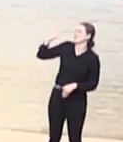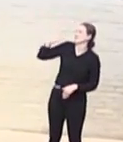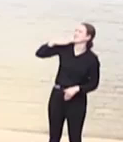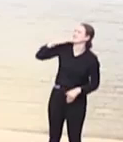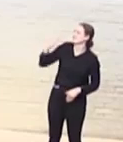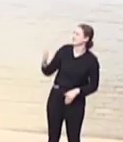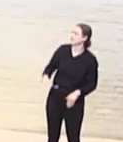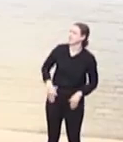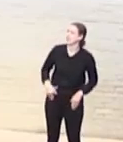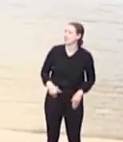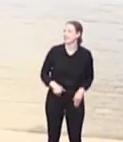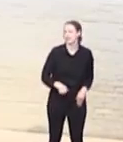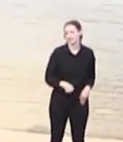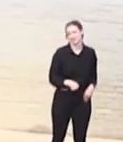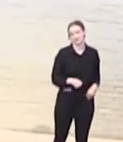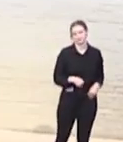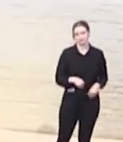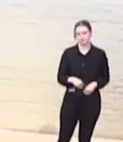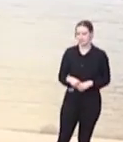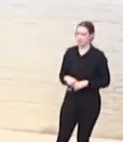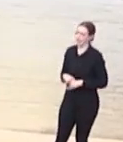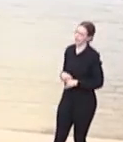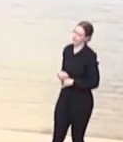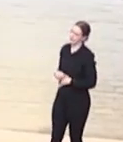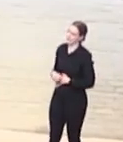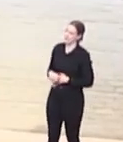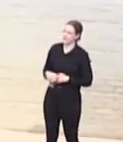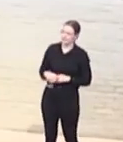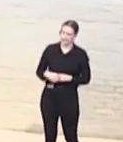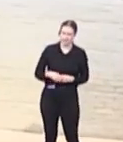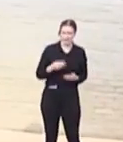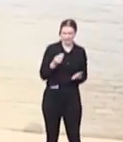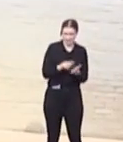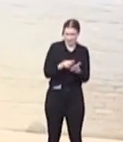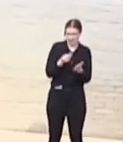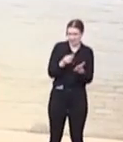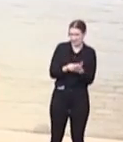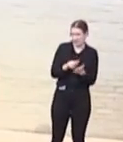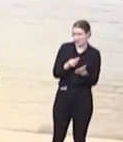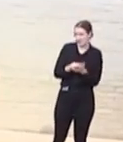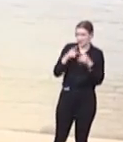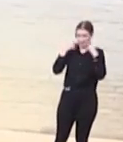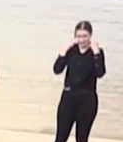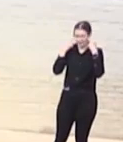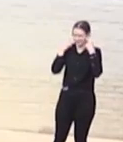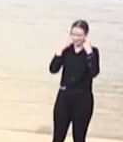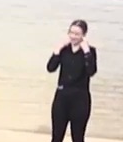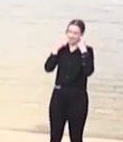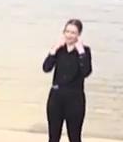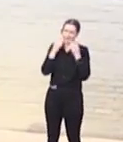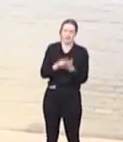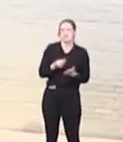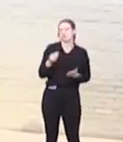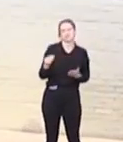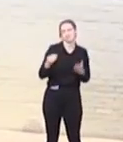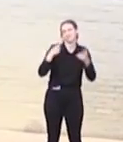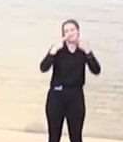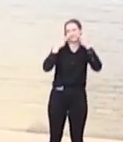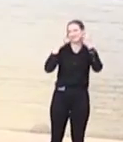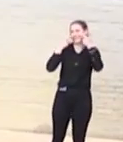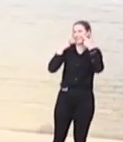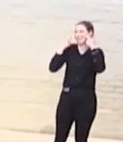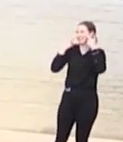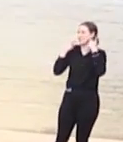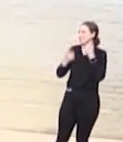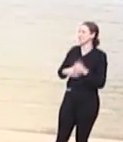so grateful that you don't. Doesn't cause a thing to smile. You don't have to pay to